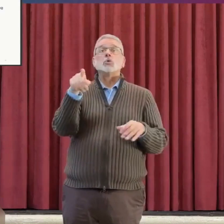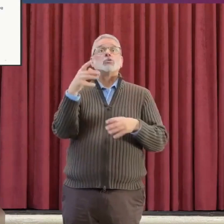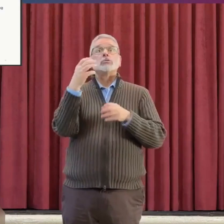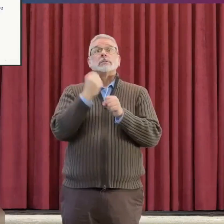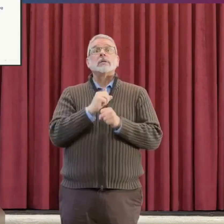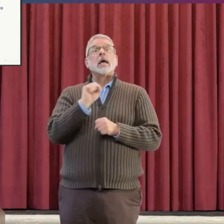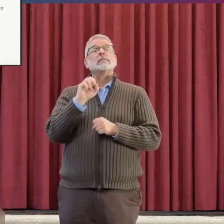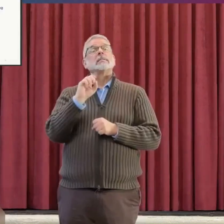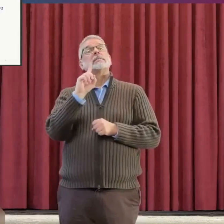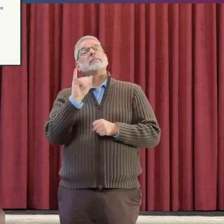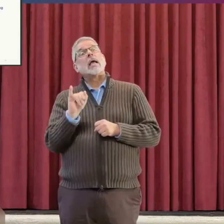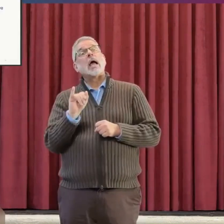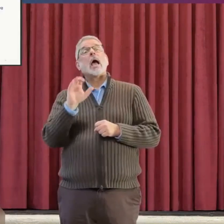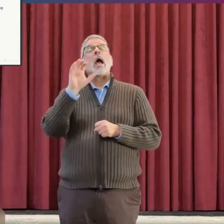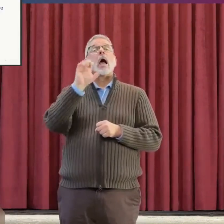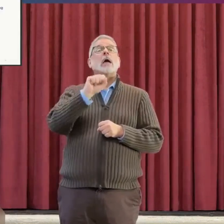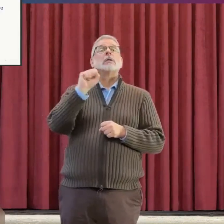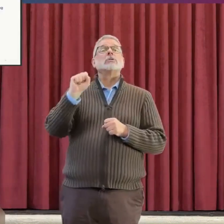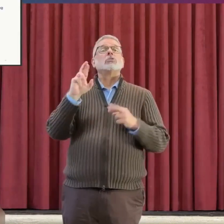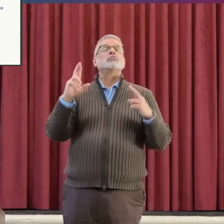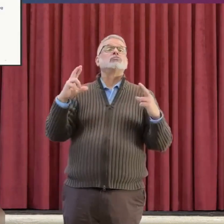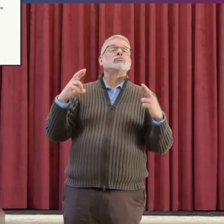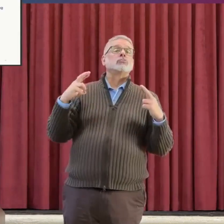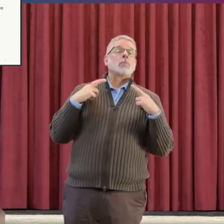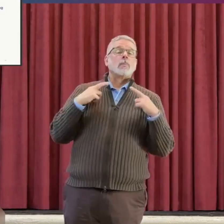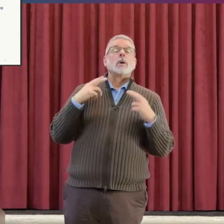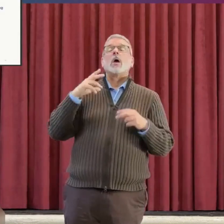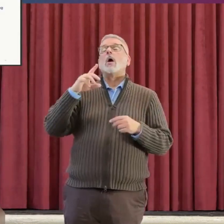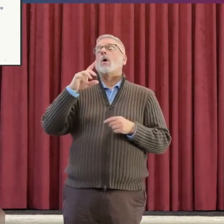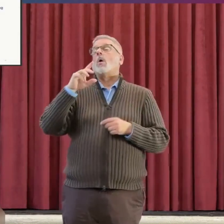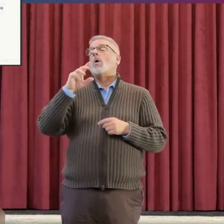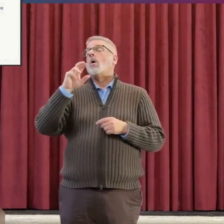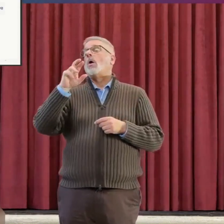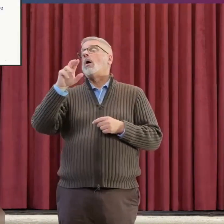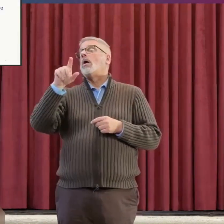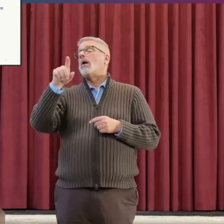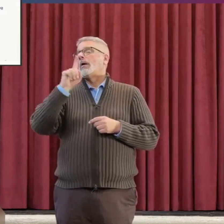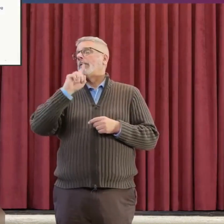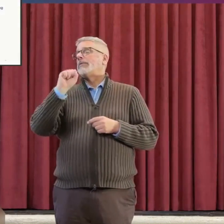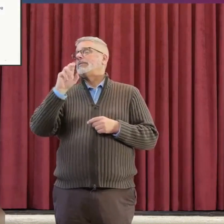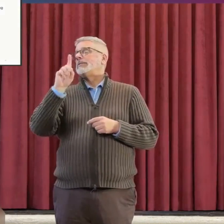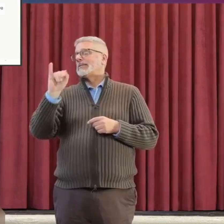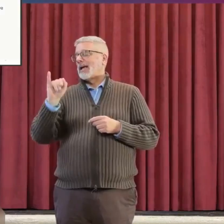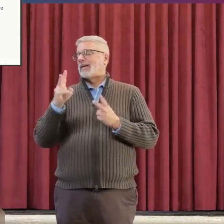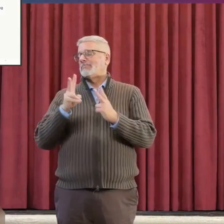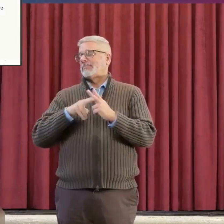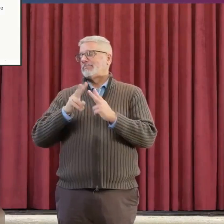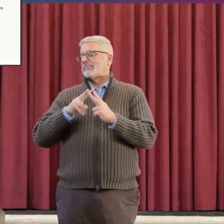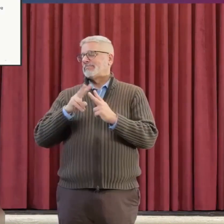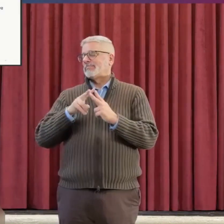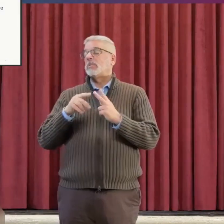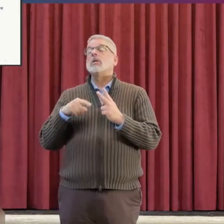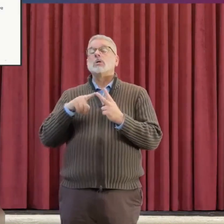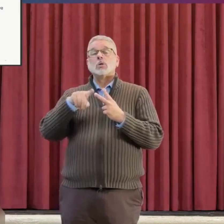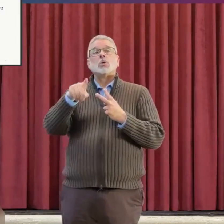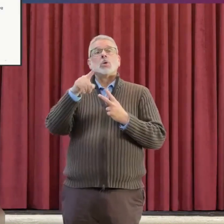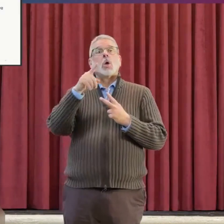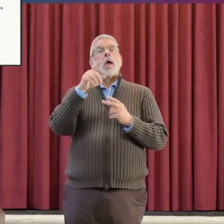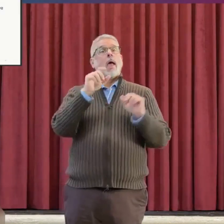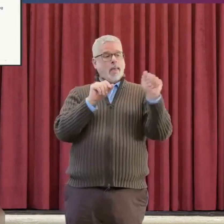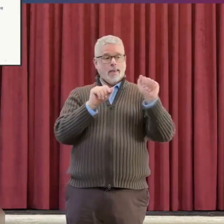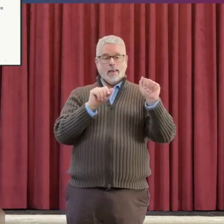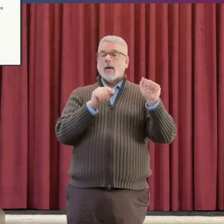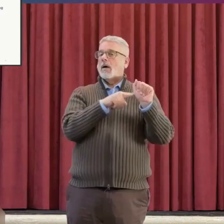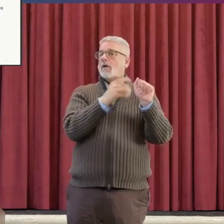receive SSDI, Social Security disability benefits, or Social Security retirement benefits, then your Part A